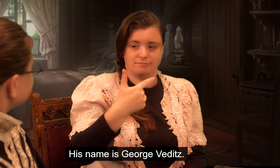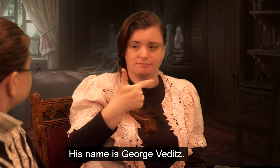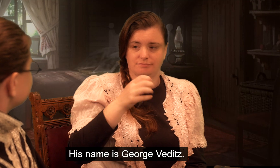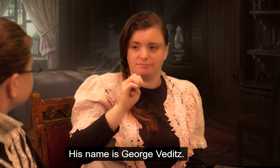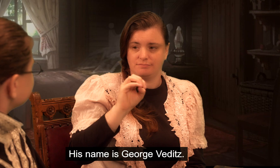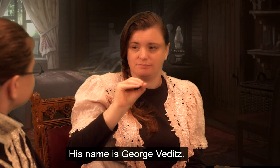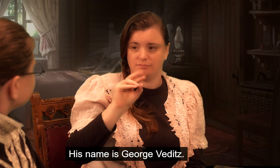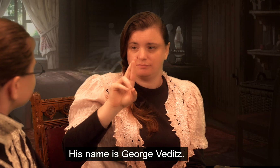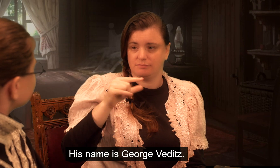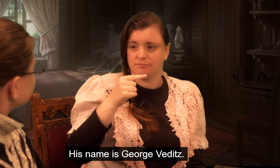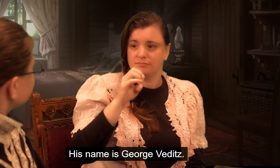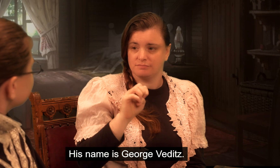His name is George Veditz.